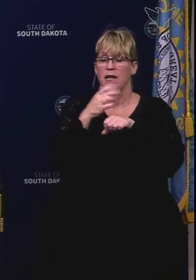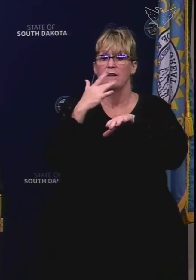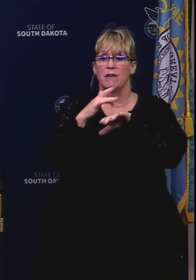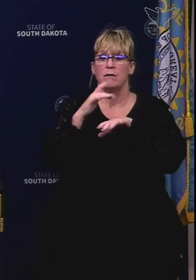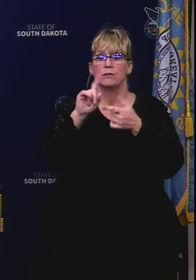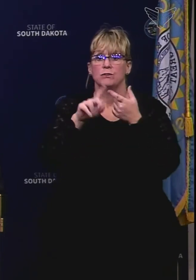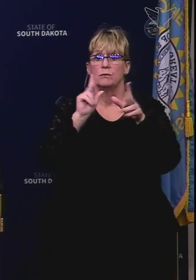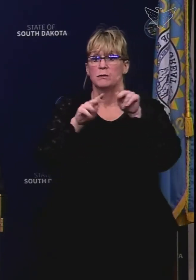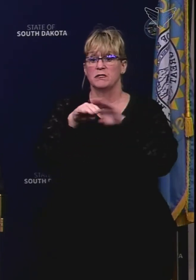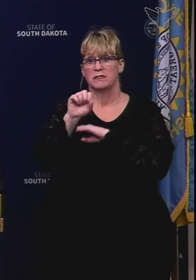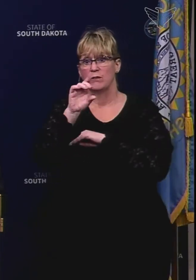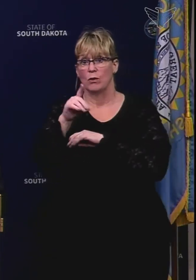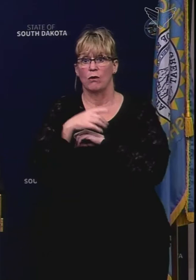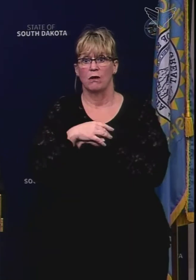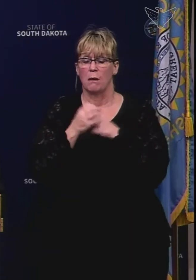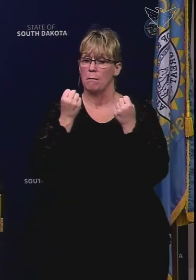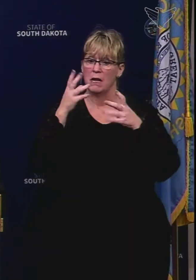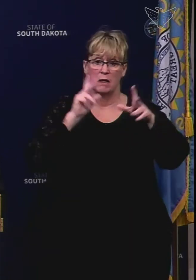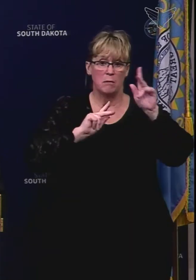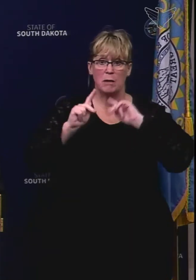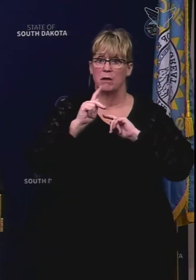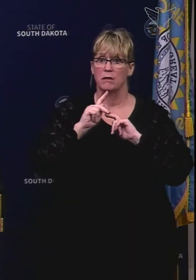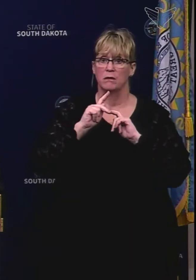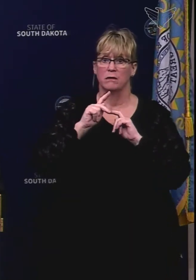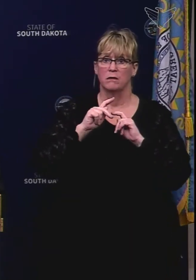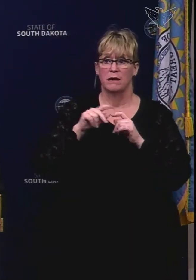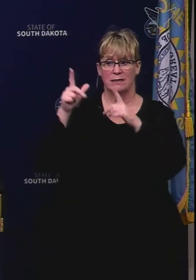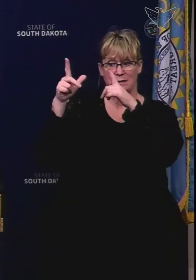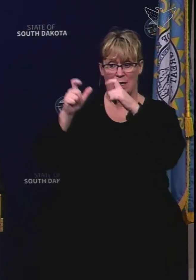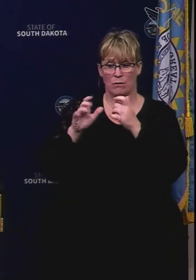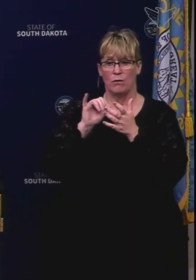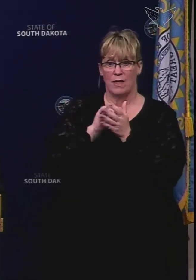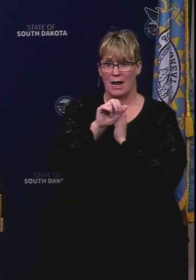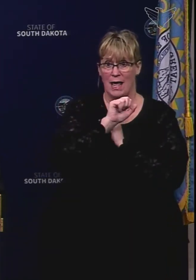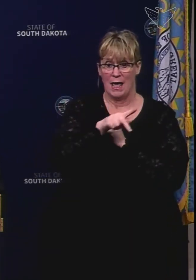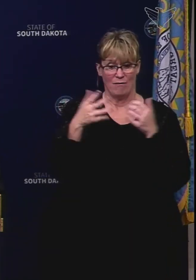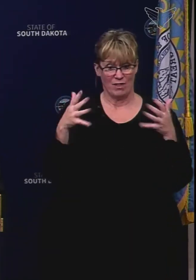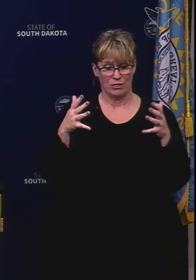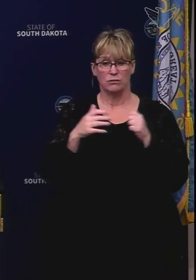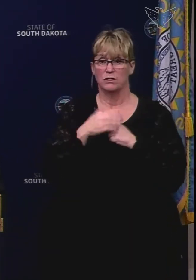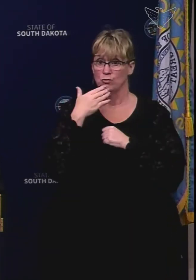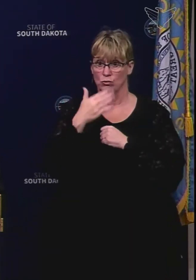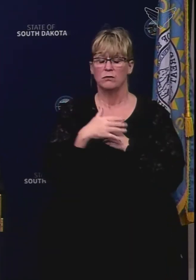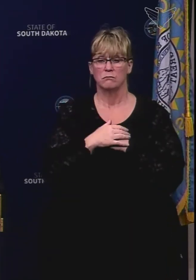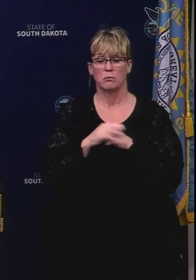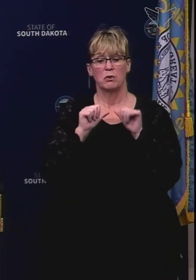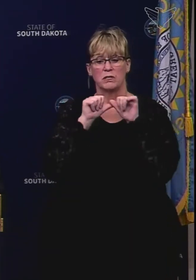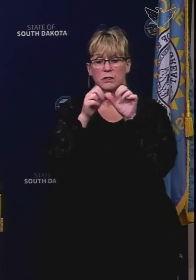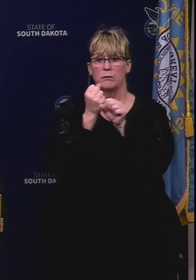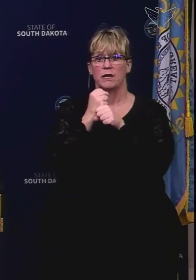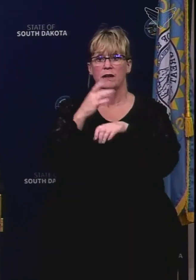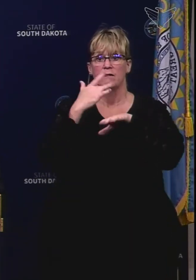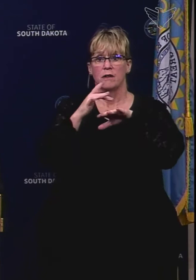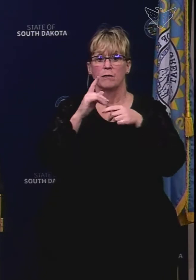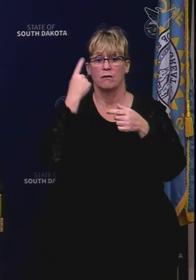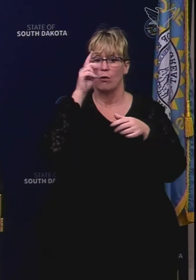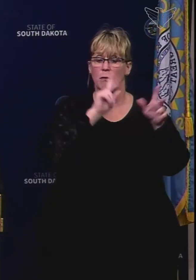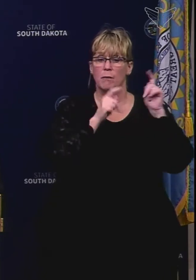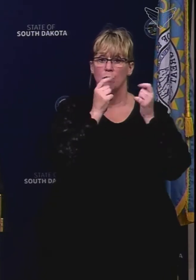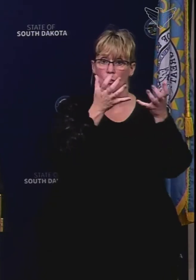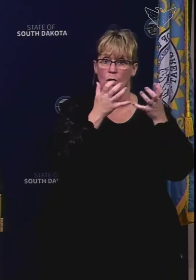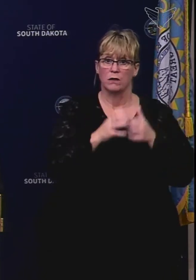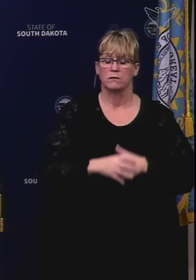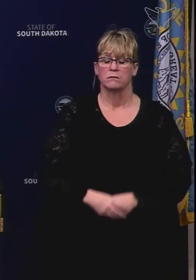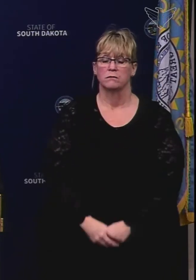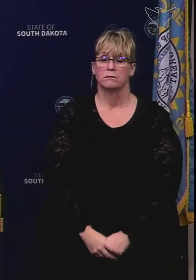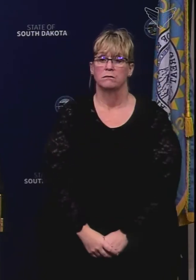of South Dakota and that many have participated in downloading, and we'll continue to make it available to those that would like to do that.